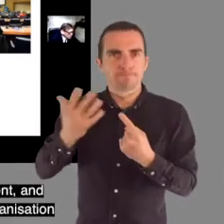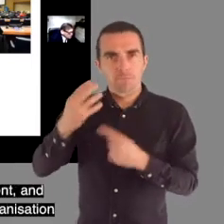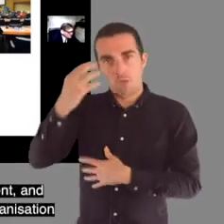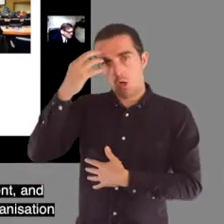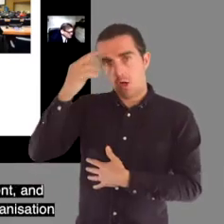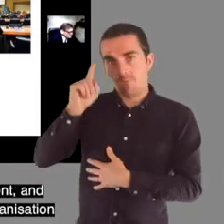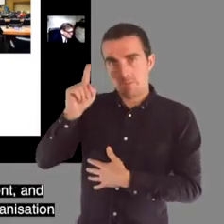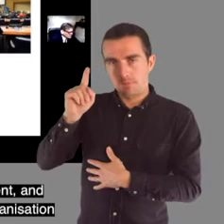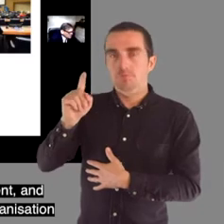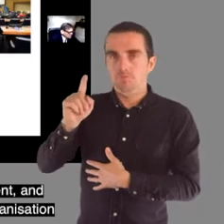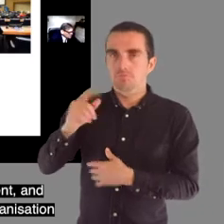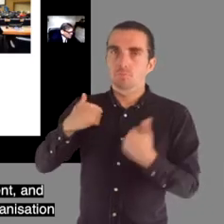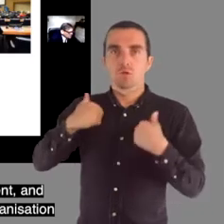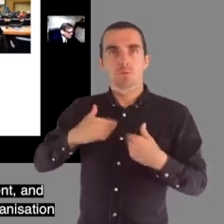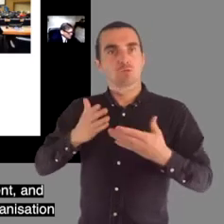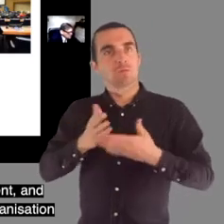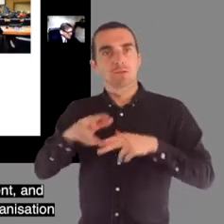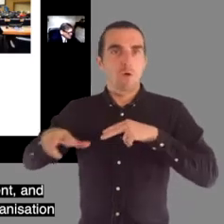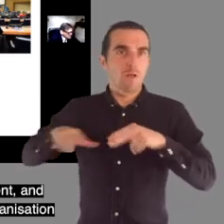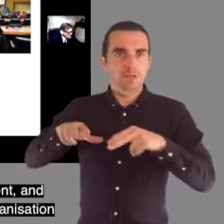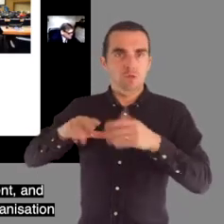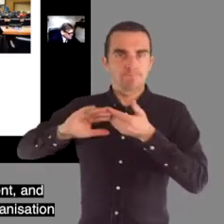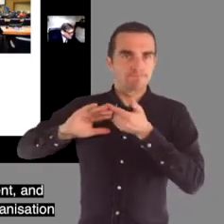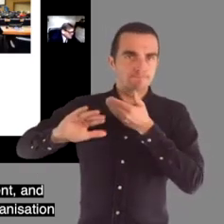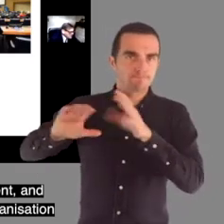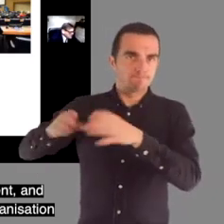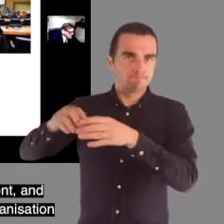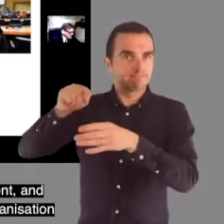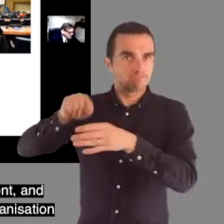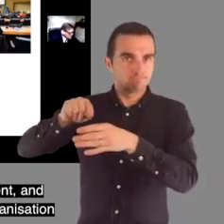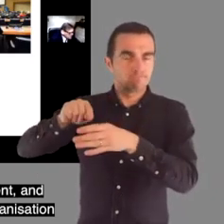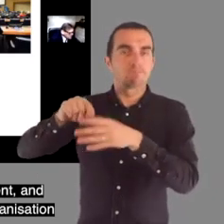focal point within the government and an independent